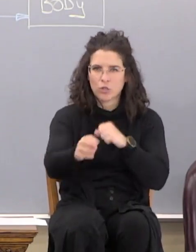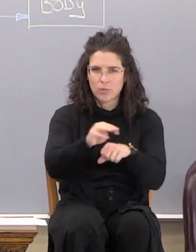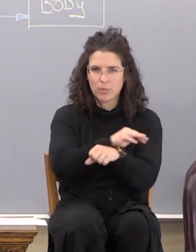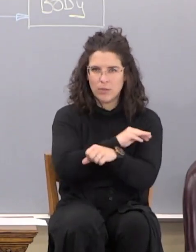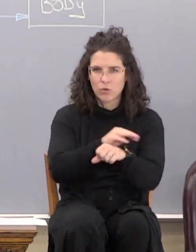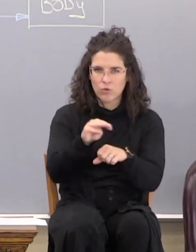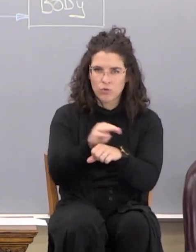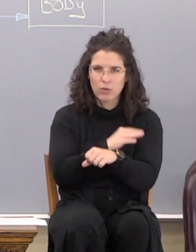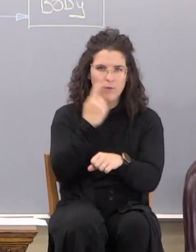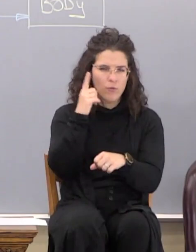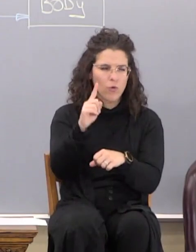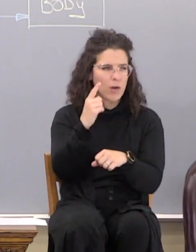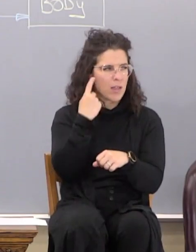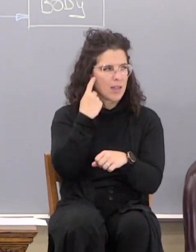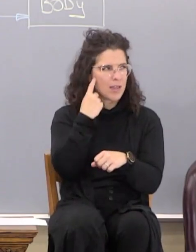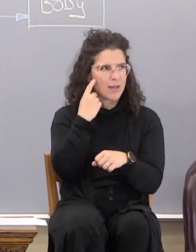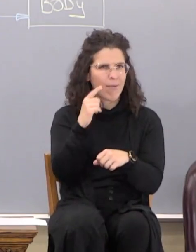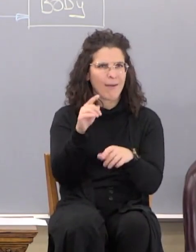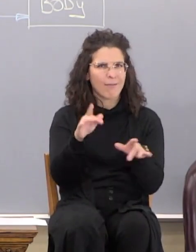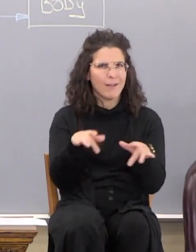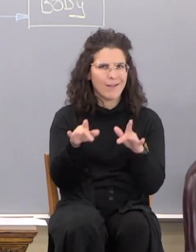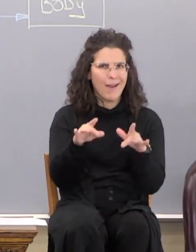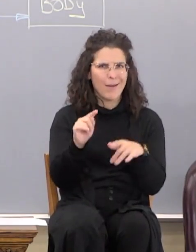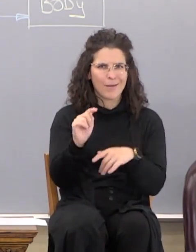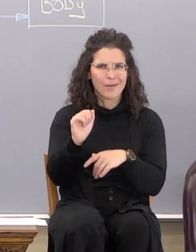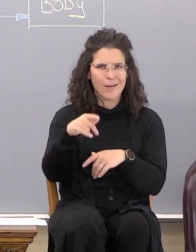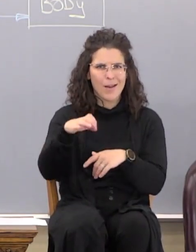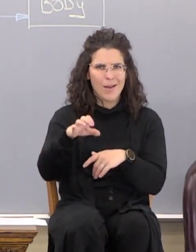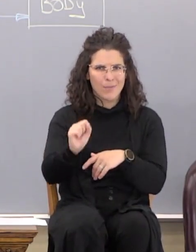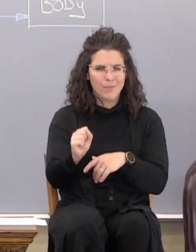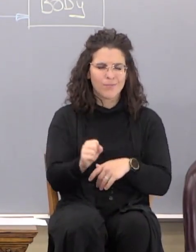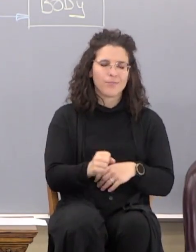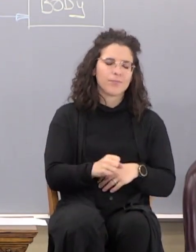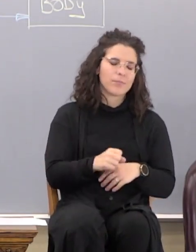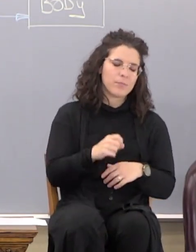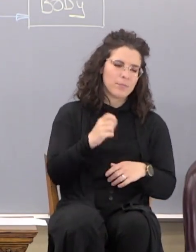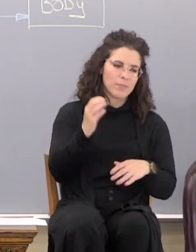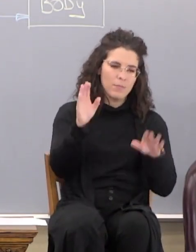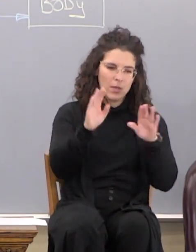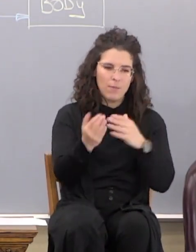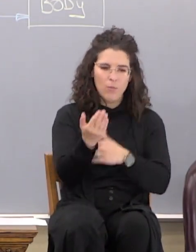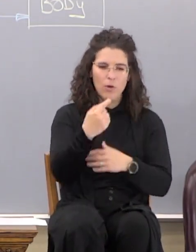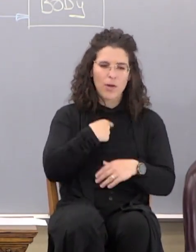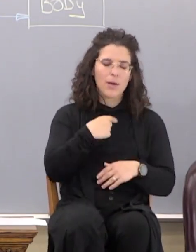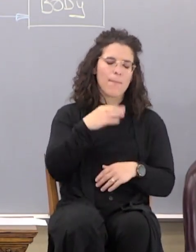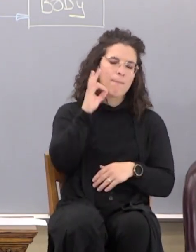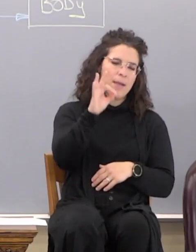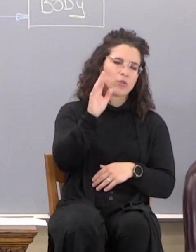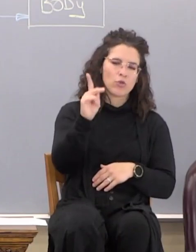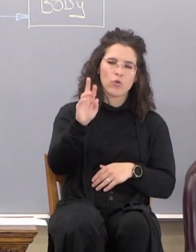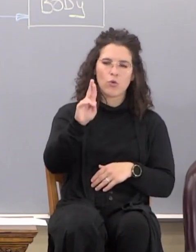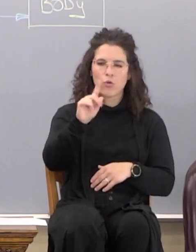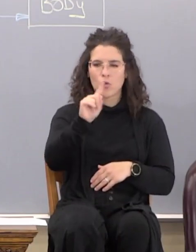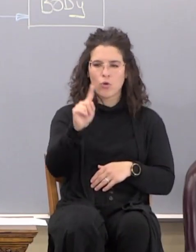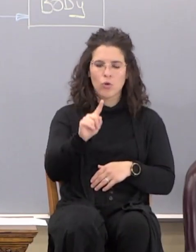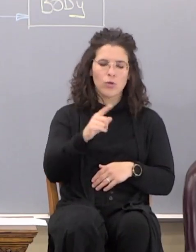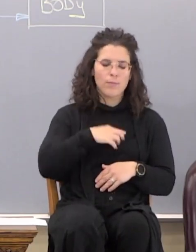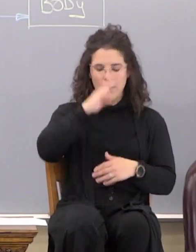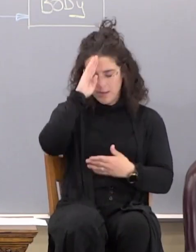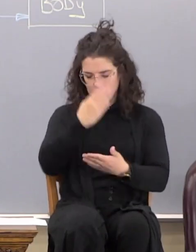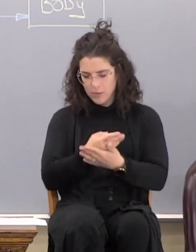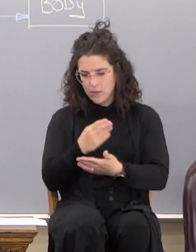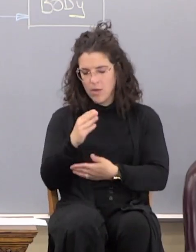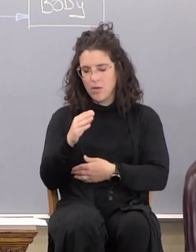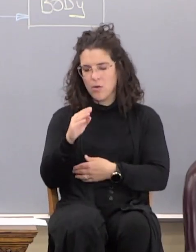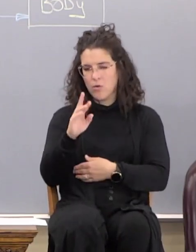ministry students. Sunday morning, Pastor Curtis will be teaching the first session. My son Rick will be preaching the second session. And Brother Carl Coates from the